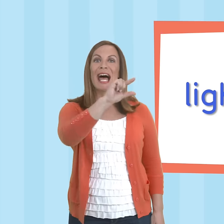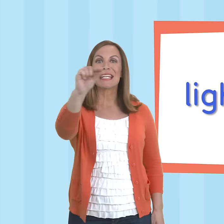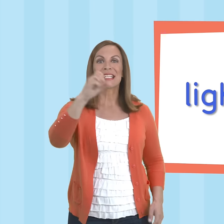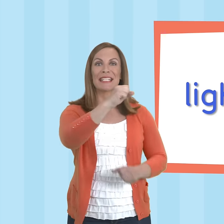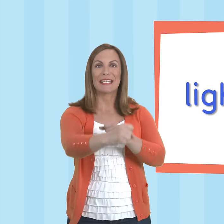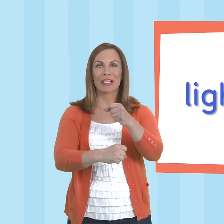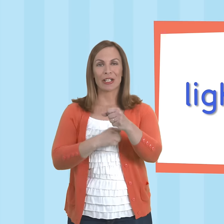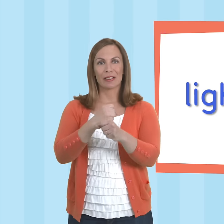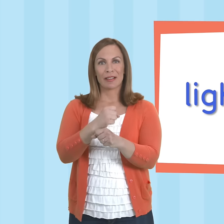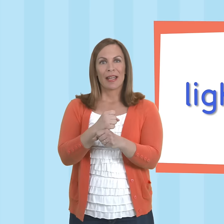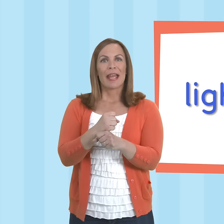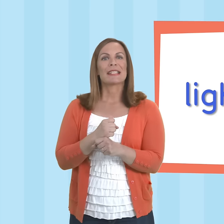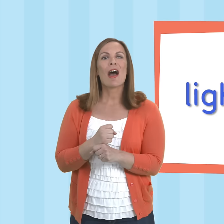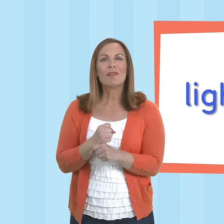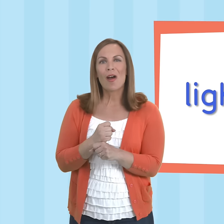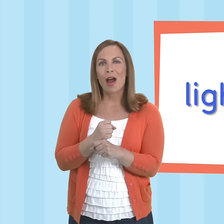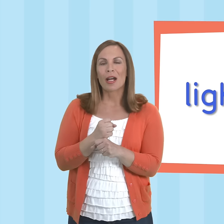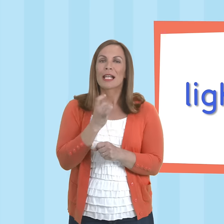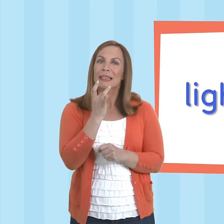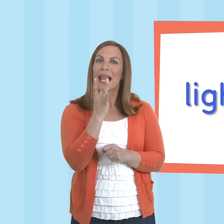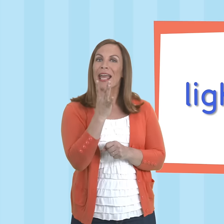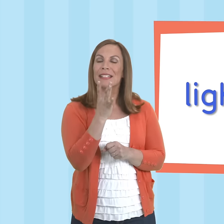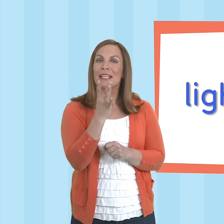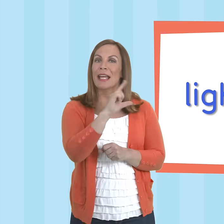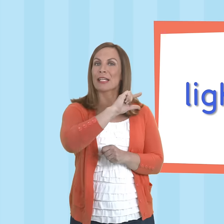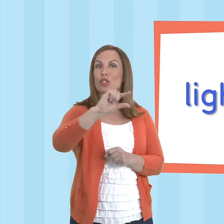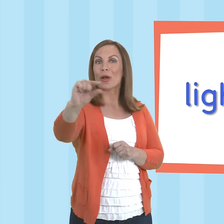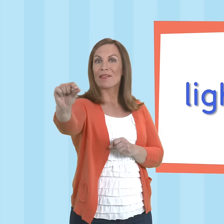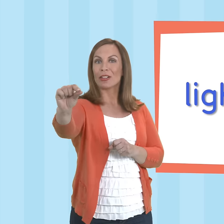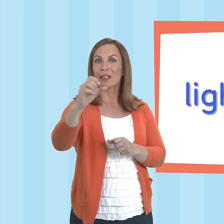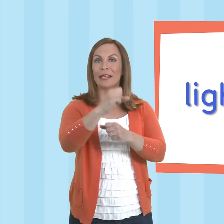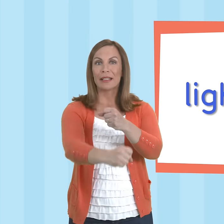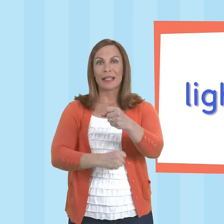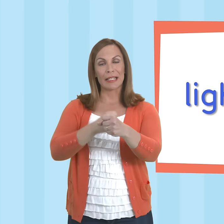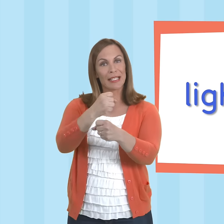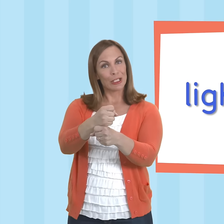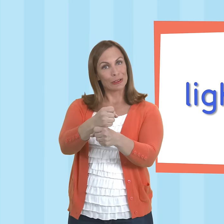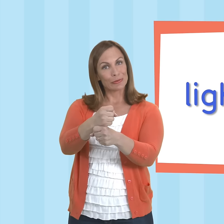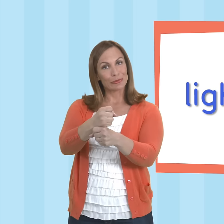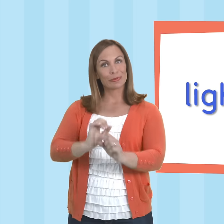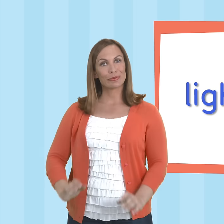Light year, it's how far light can travel in a year.